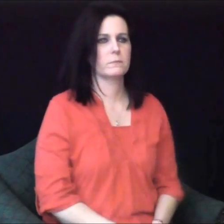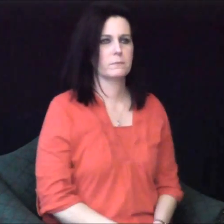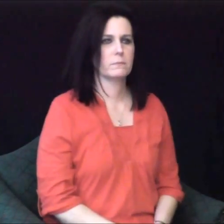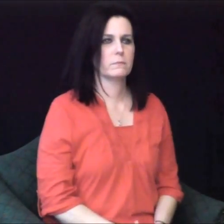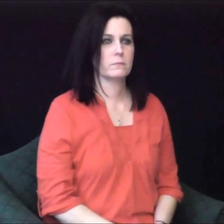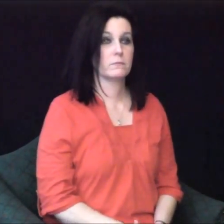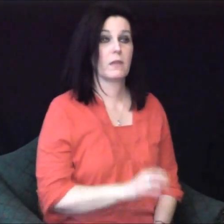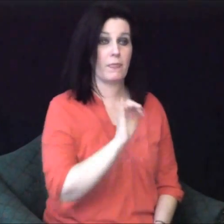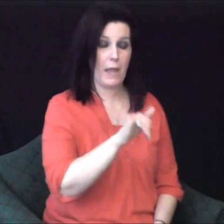goal.